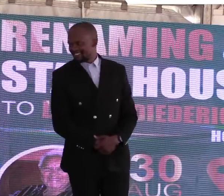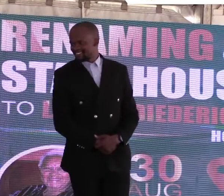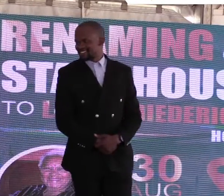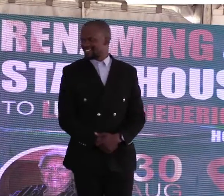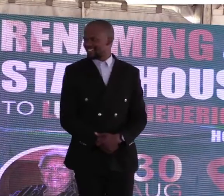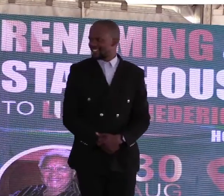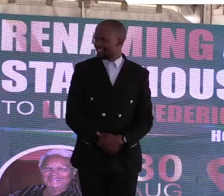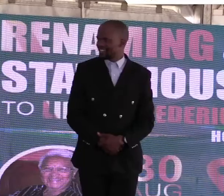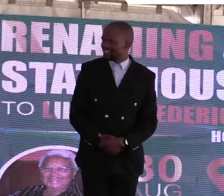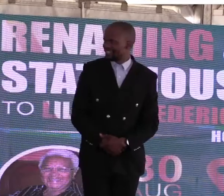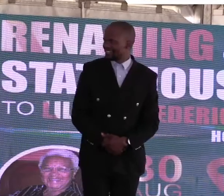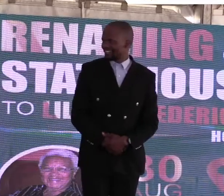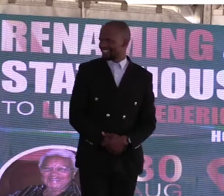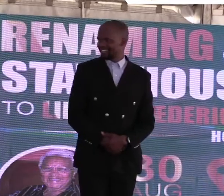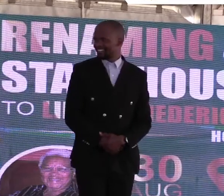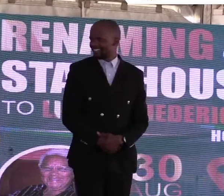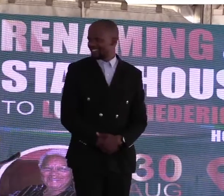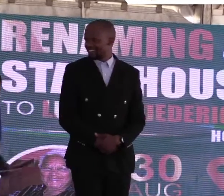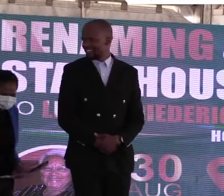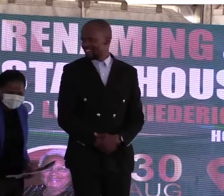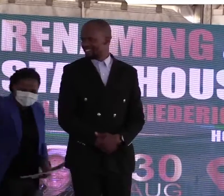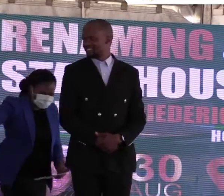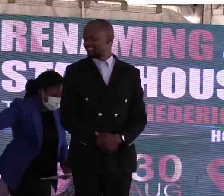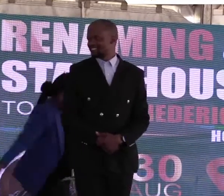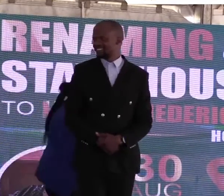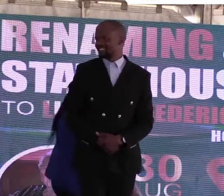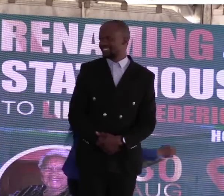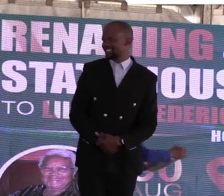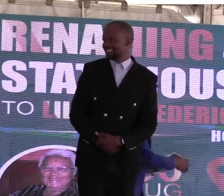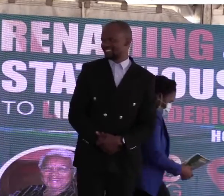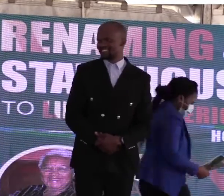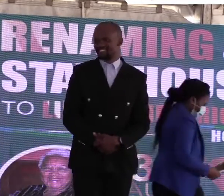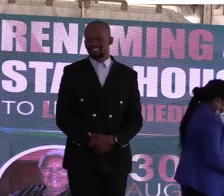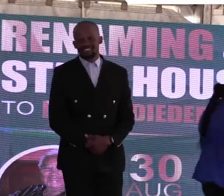sonke. Yadlala yona.